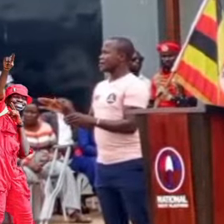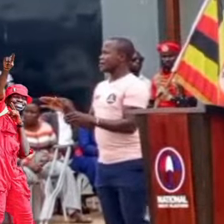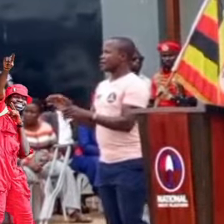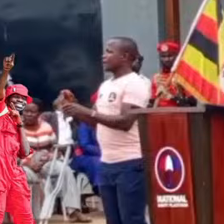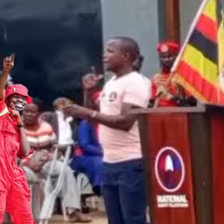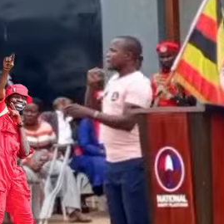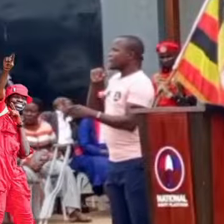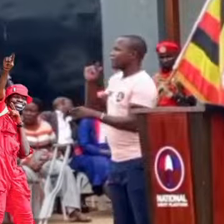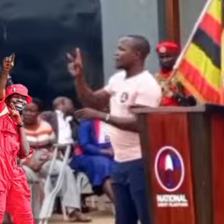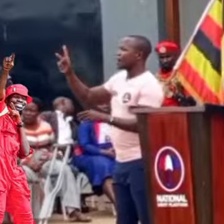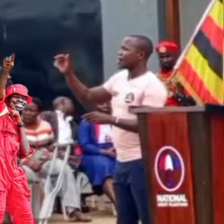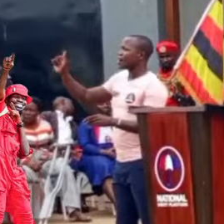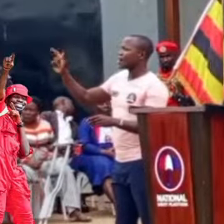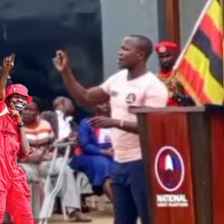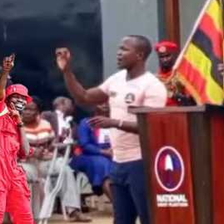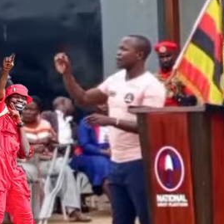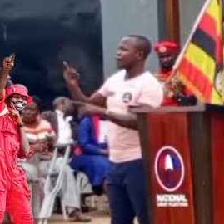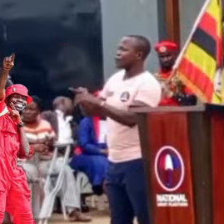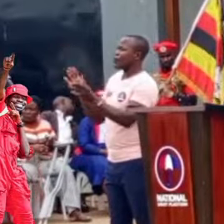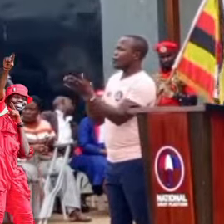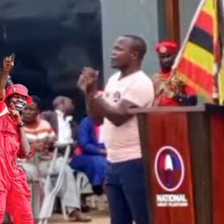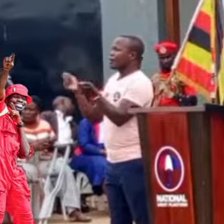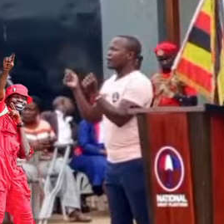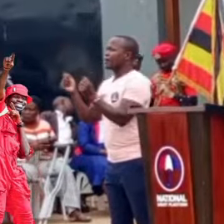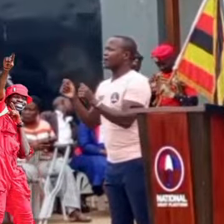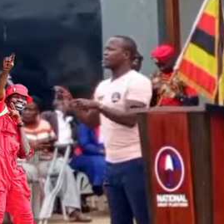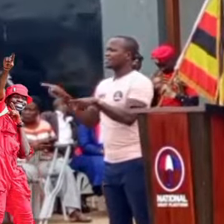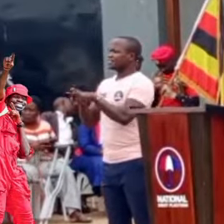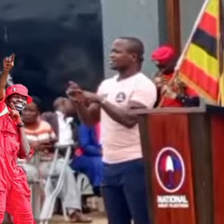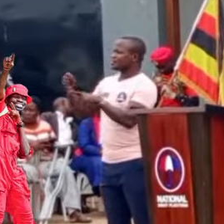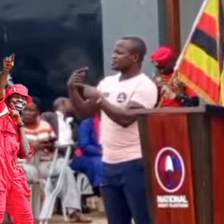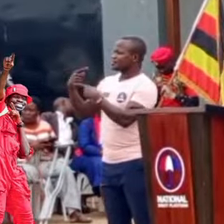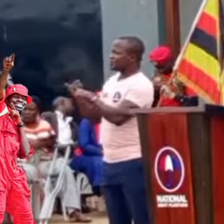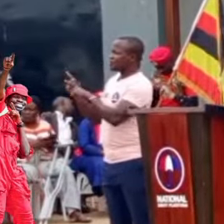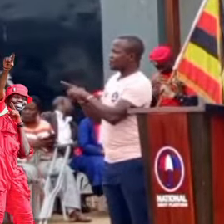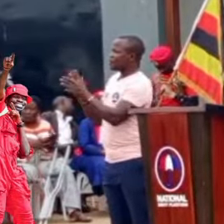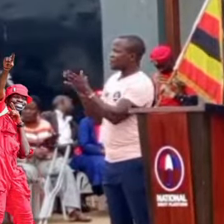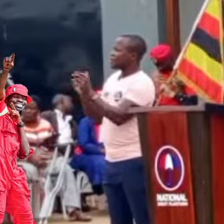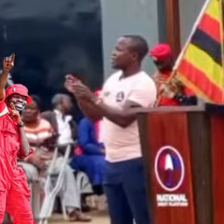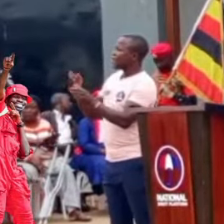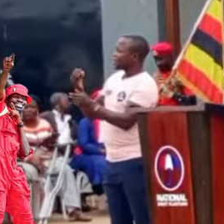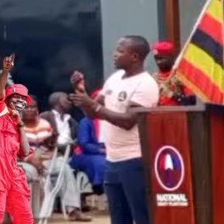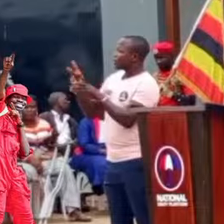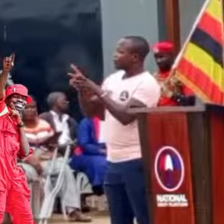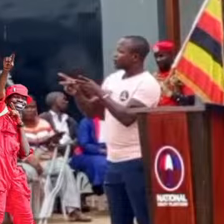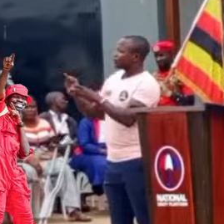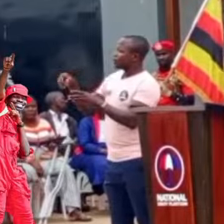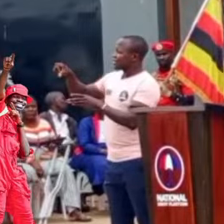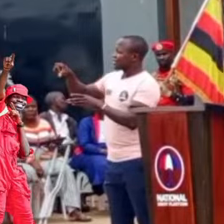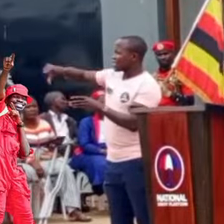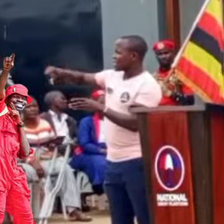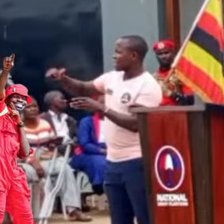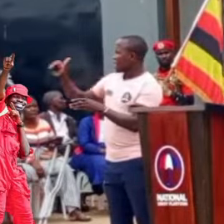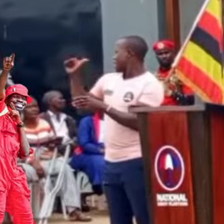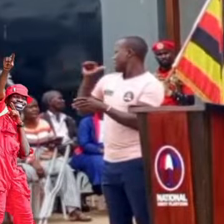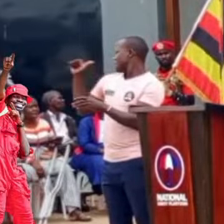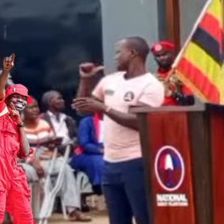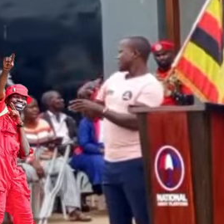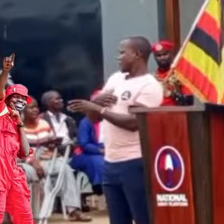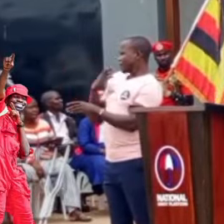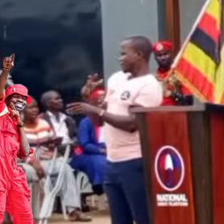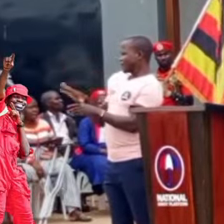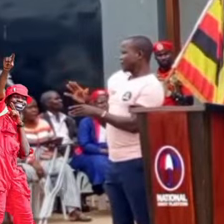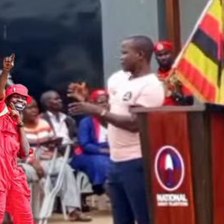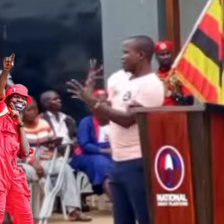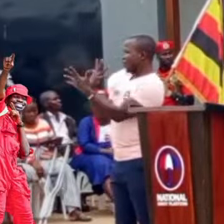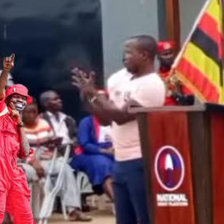omuli kato ow'embaale omuli Makete omuli kalanzi n'abalala bali mwenda twabakyaliddeko olunaku lw'eggulo